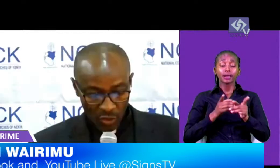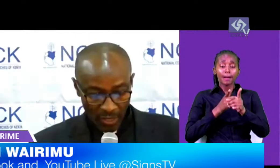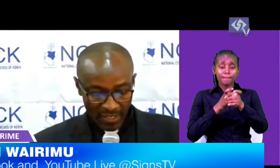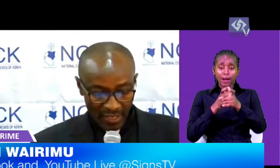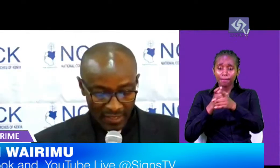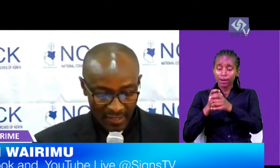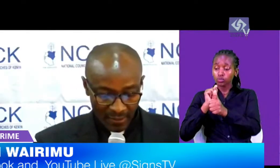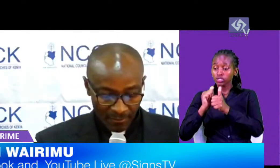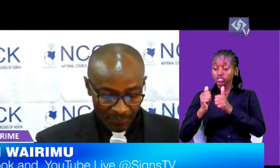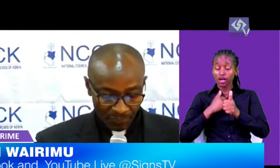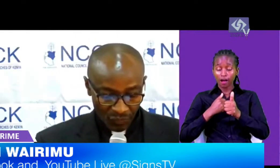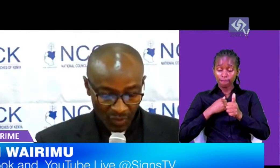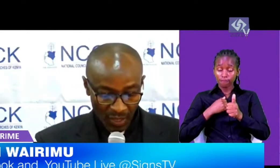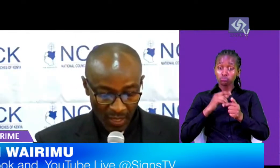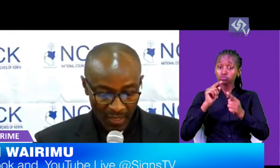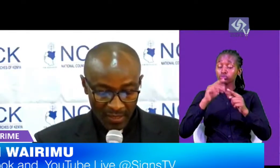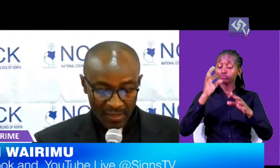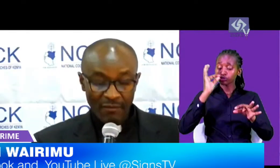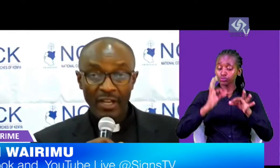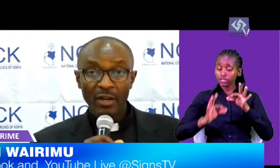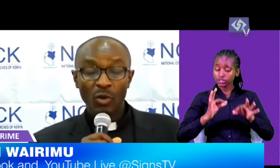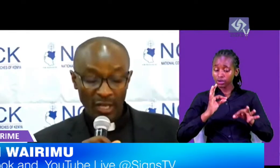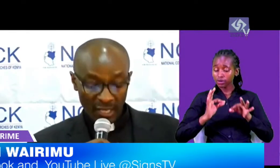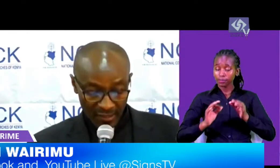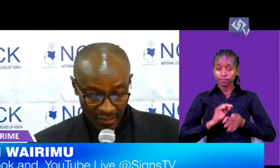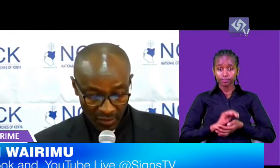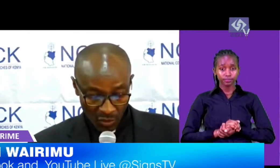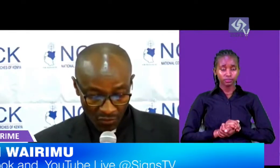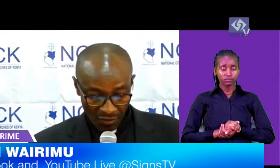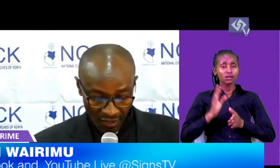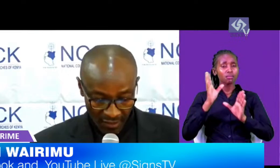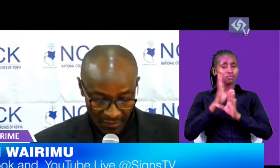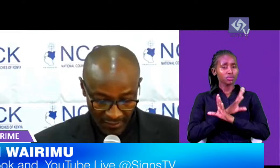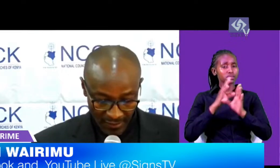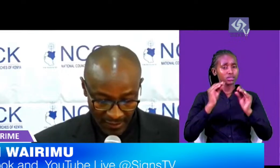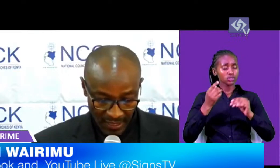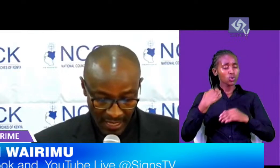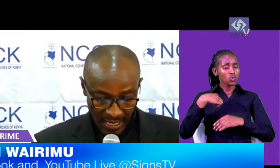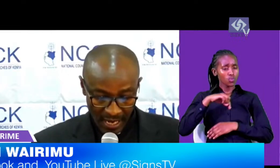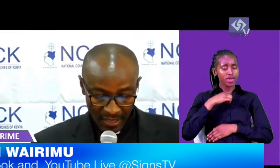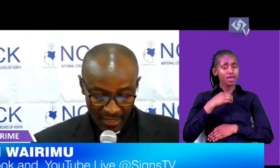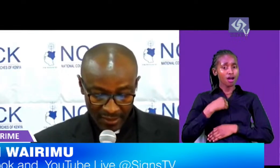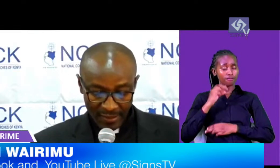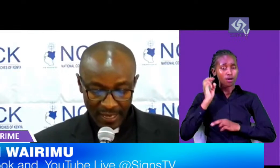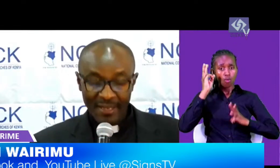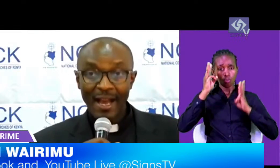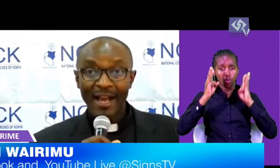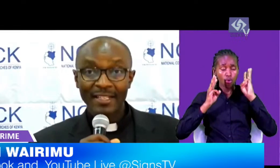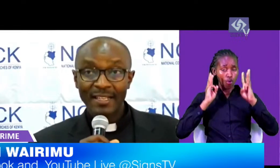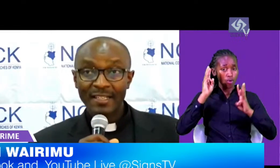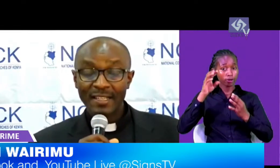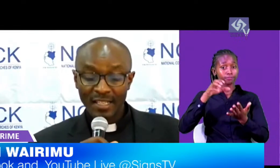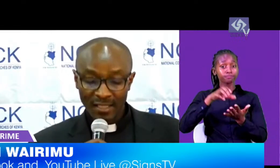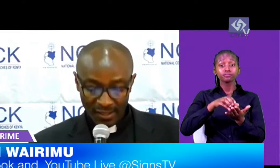Your Excellency, this is a very worrying state of affairs, and there is an urgent need